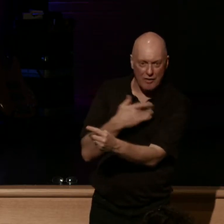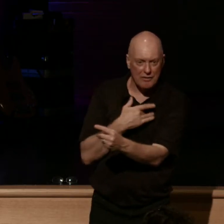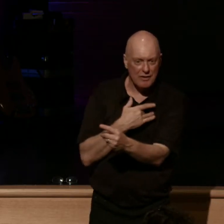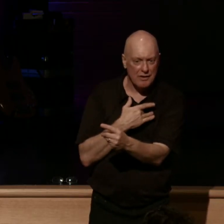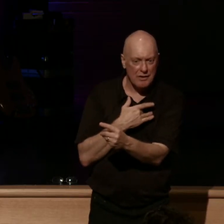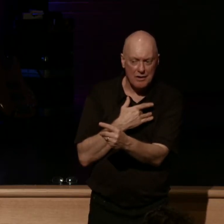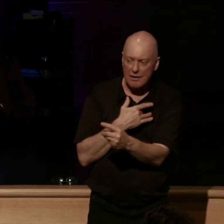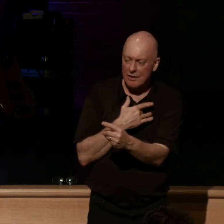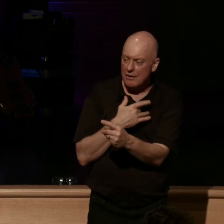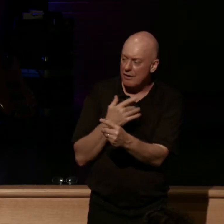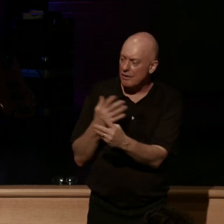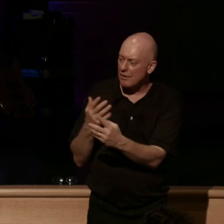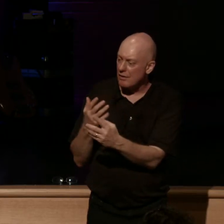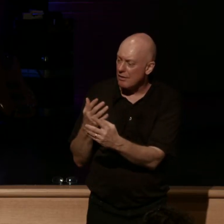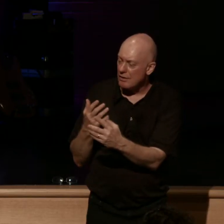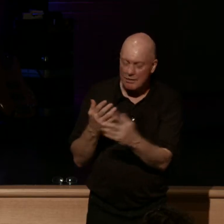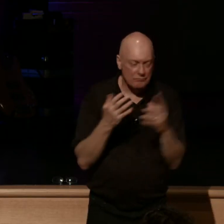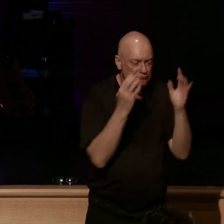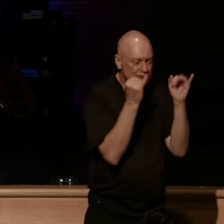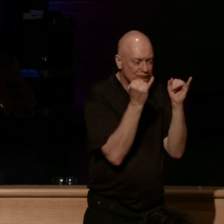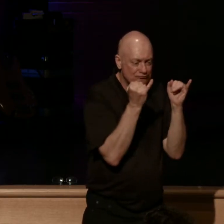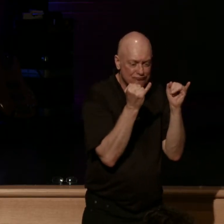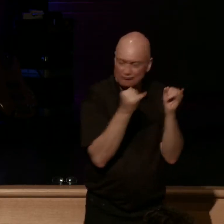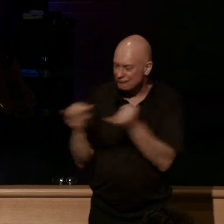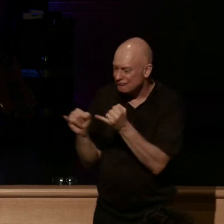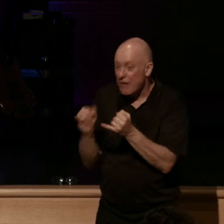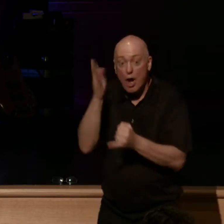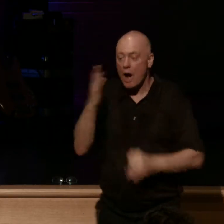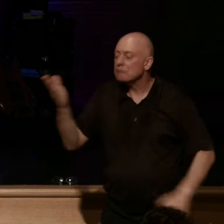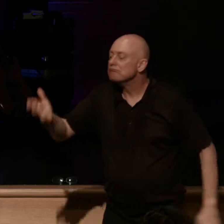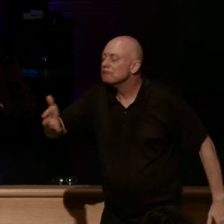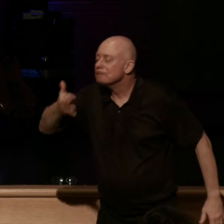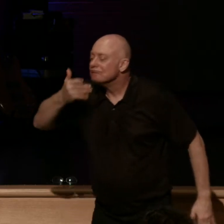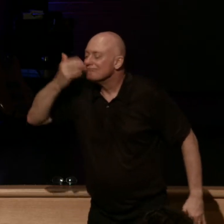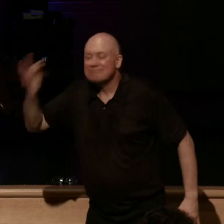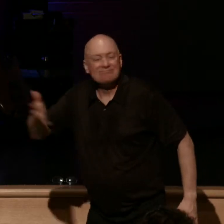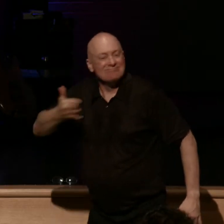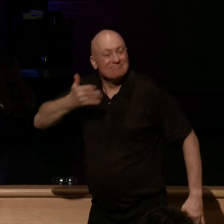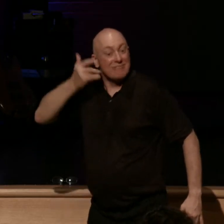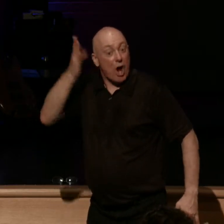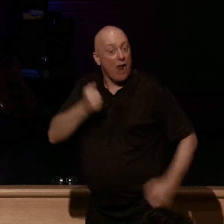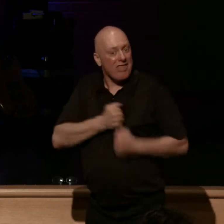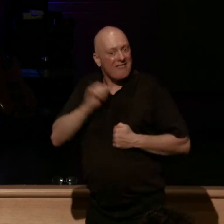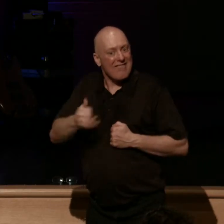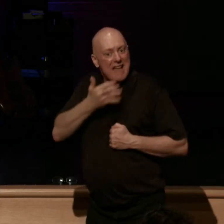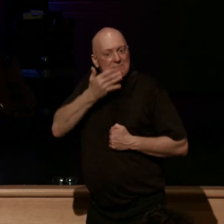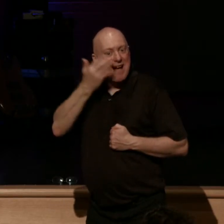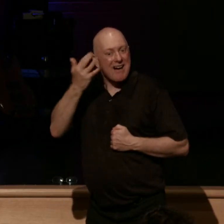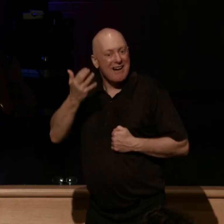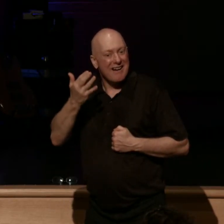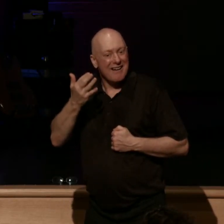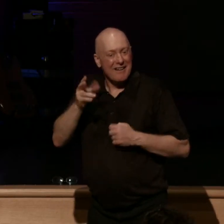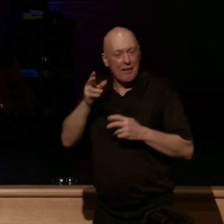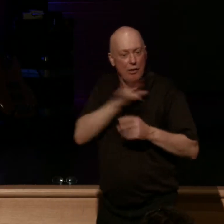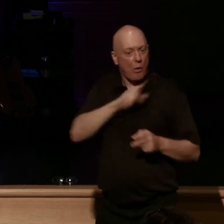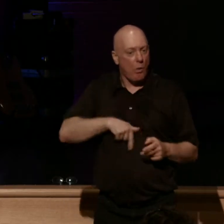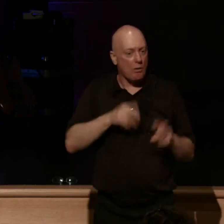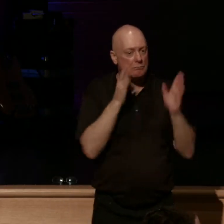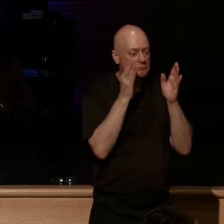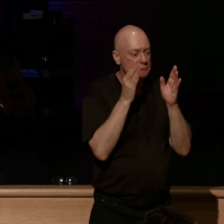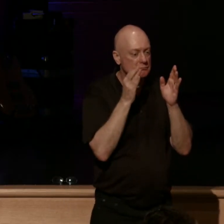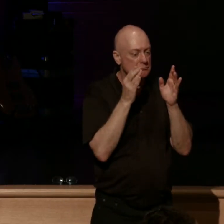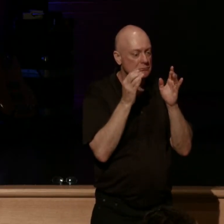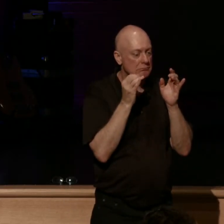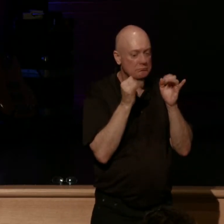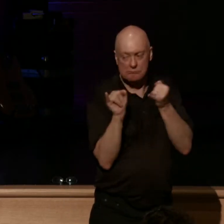to the fragrance of the fear of the Lord. You see it there? Because if you look at verse 16, the Lord paid attention, so his